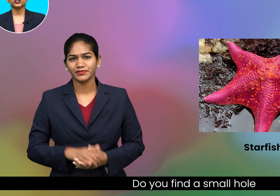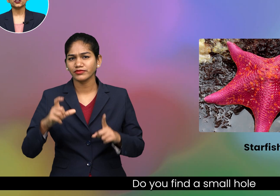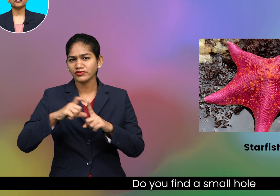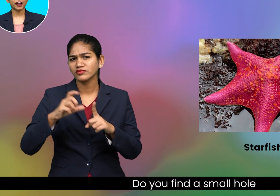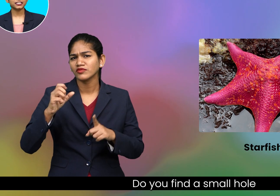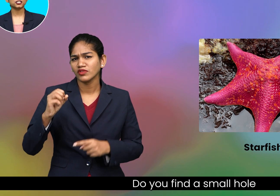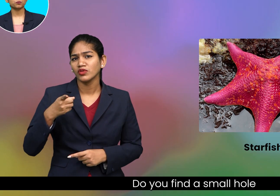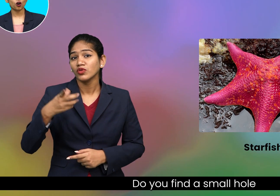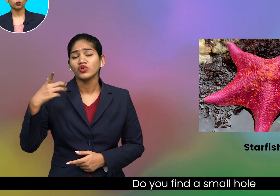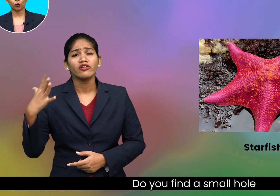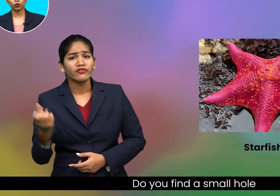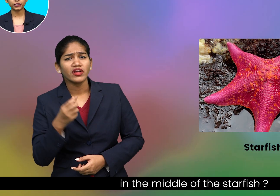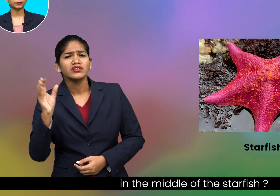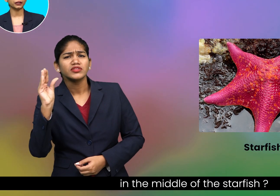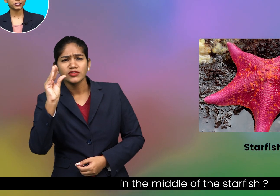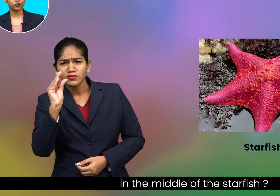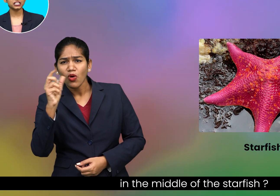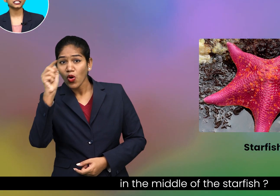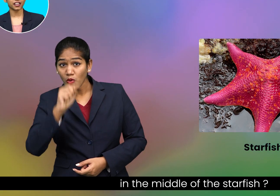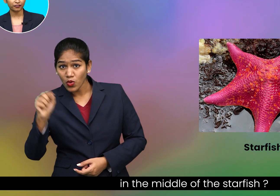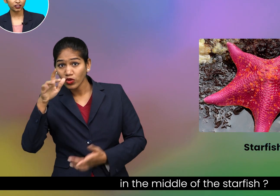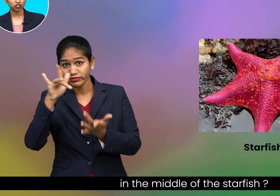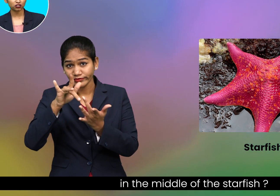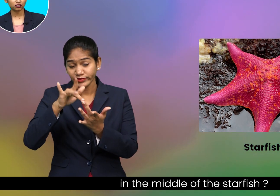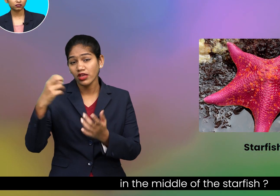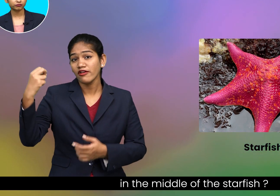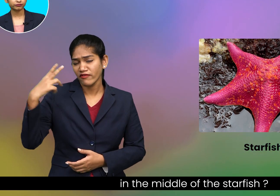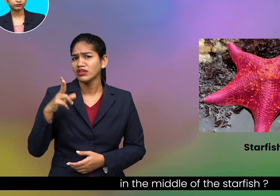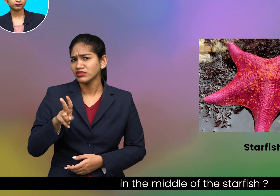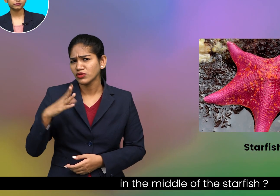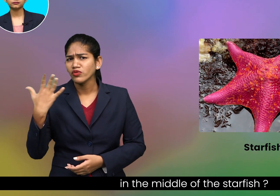Do you find a small hole in the middle of the starfish?